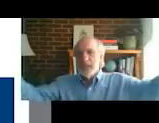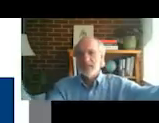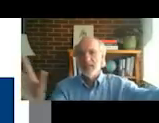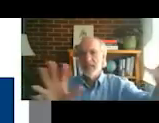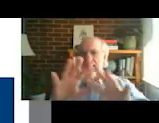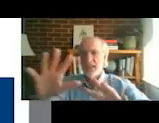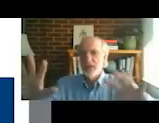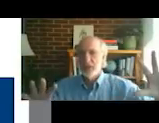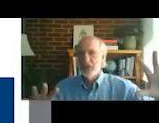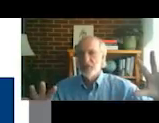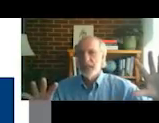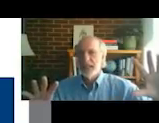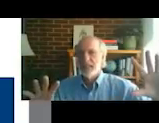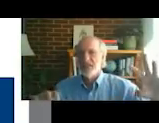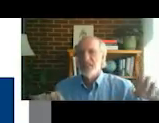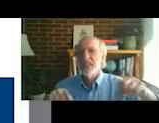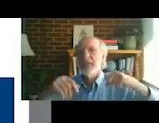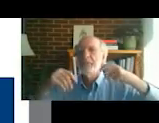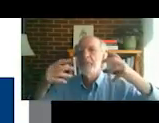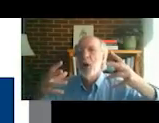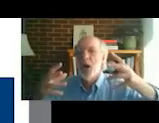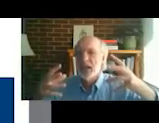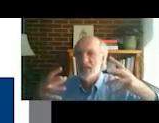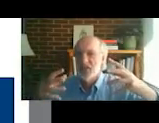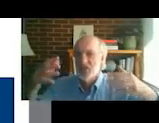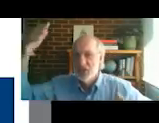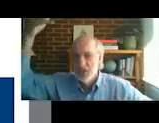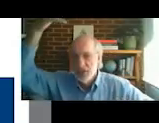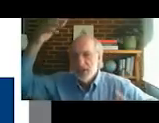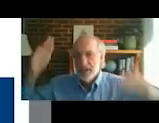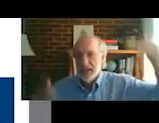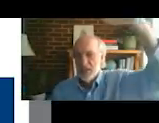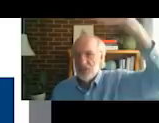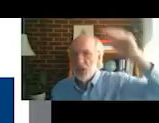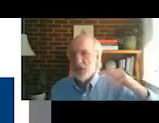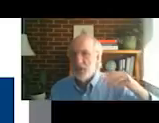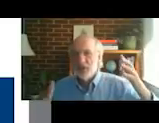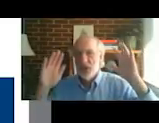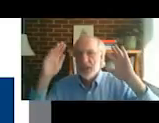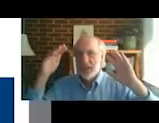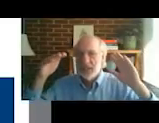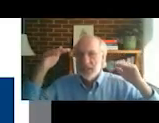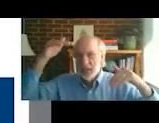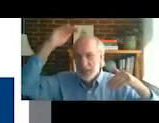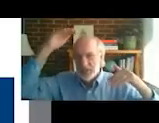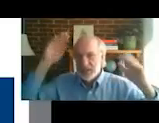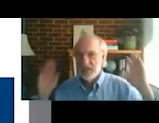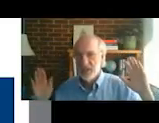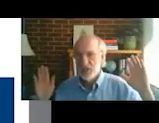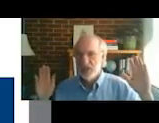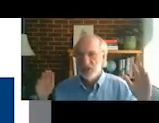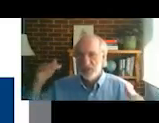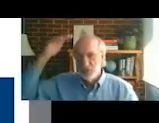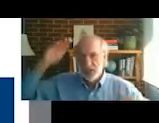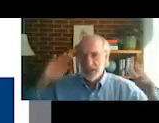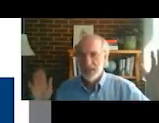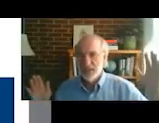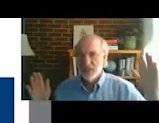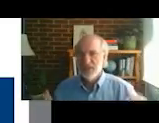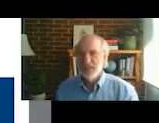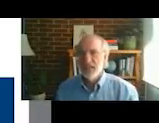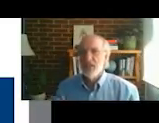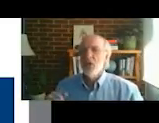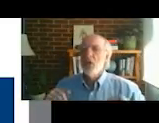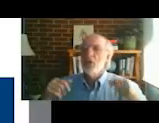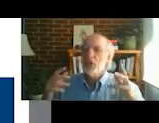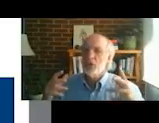harder to make signs out here in space in that box that Tanya was talking about, 6 inches from your head and